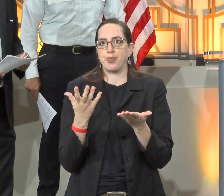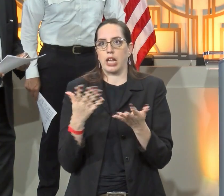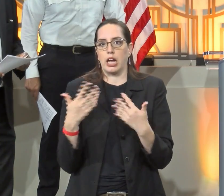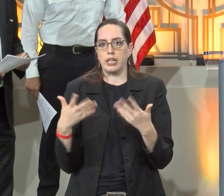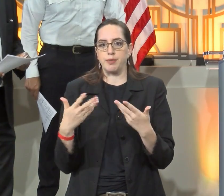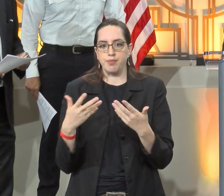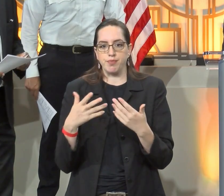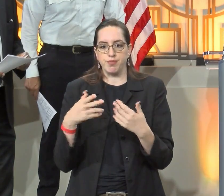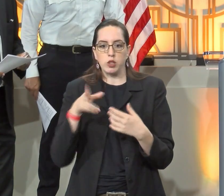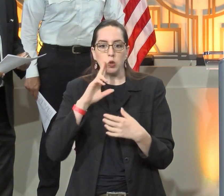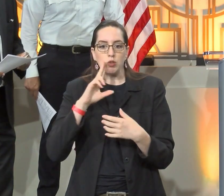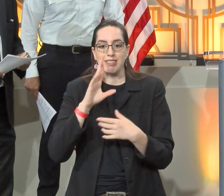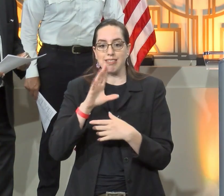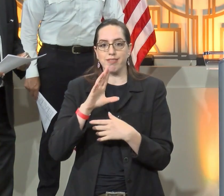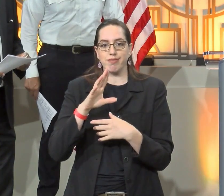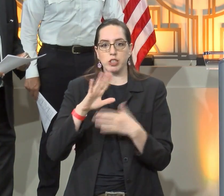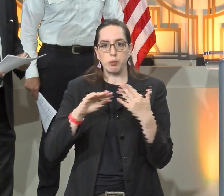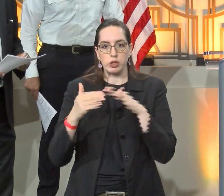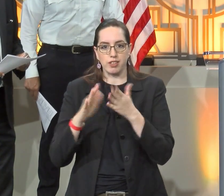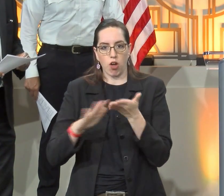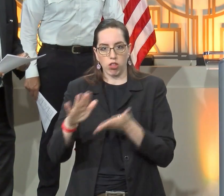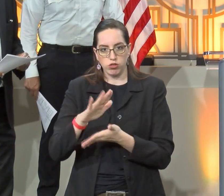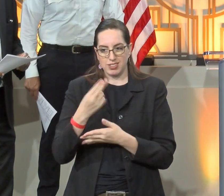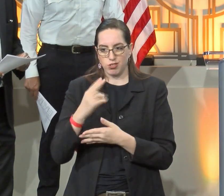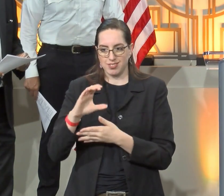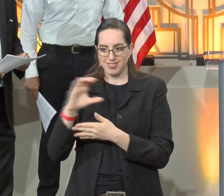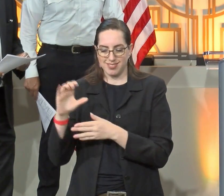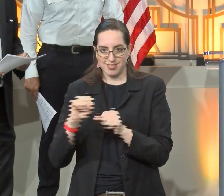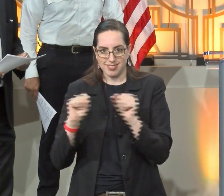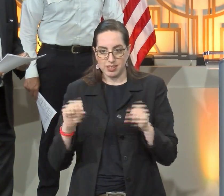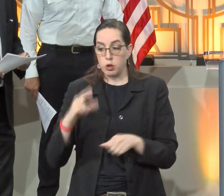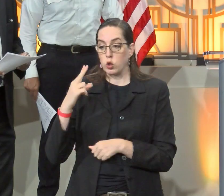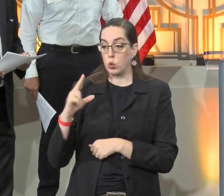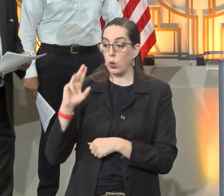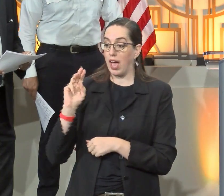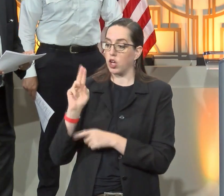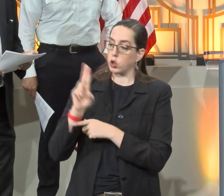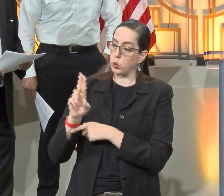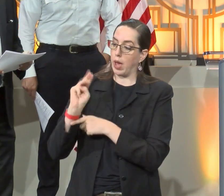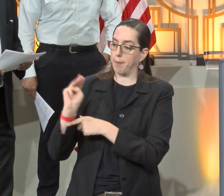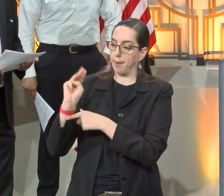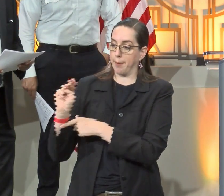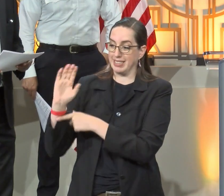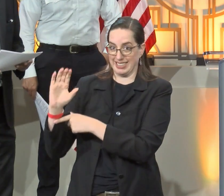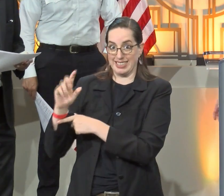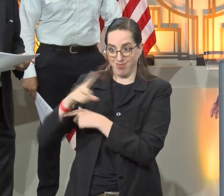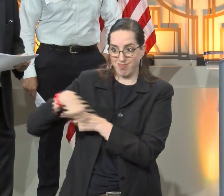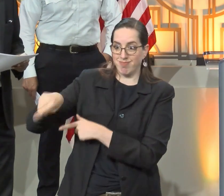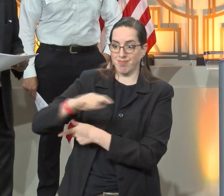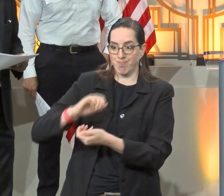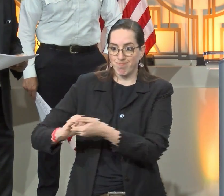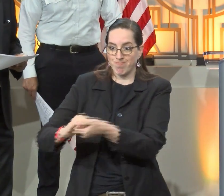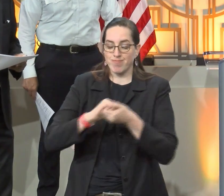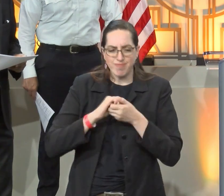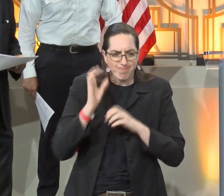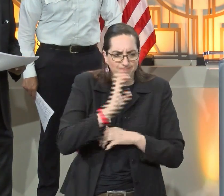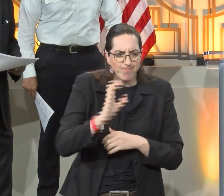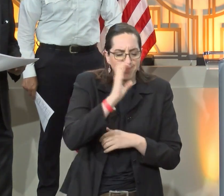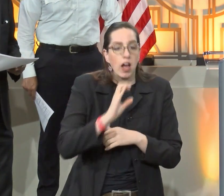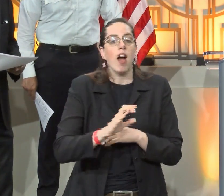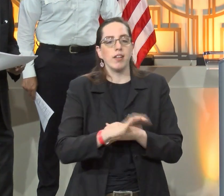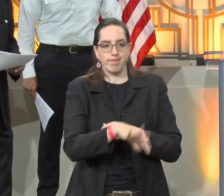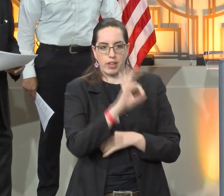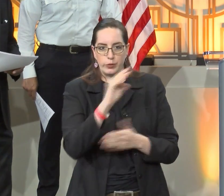the Houston Community College system, and UMMC for coming together to locate a new